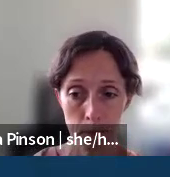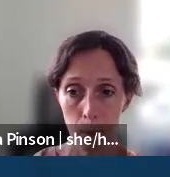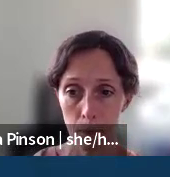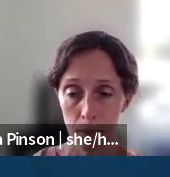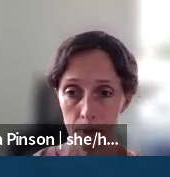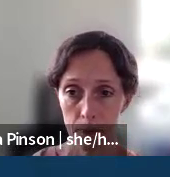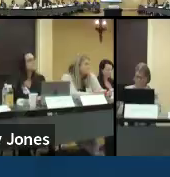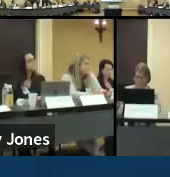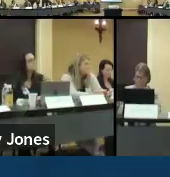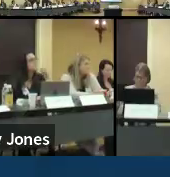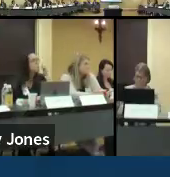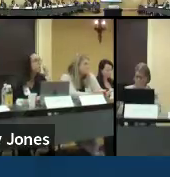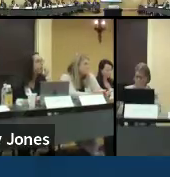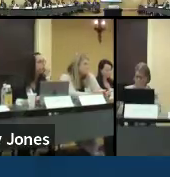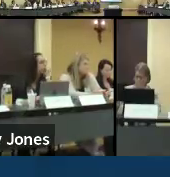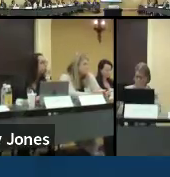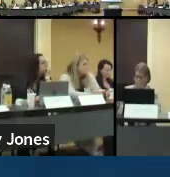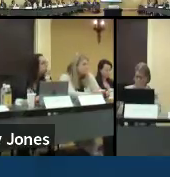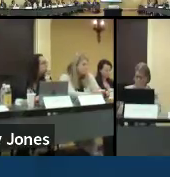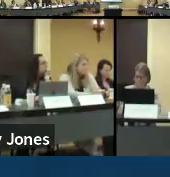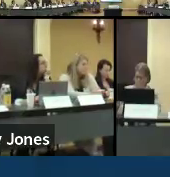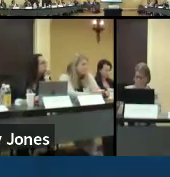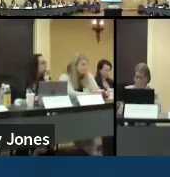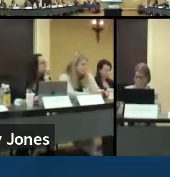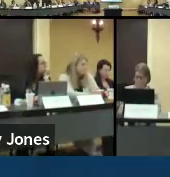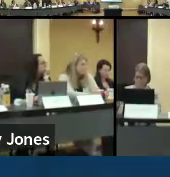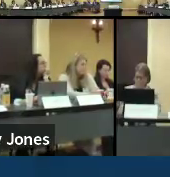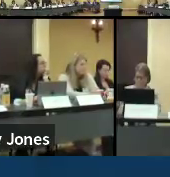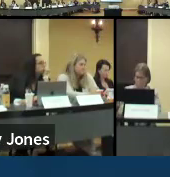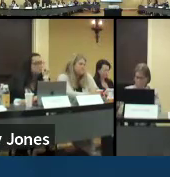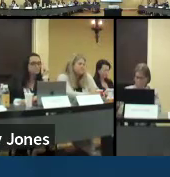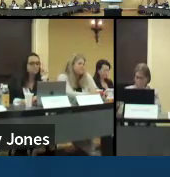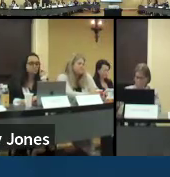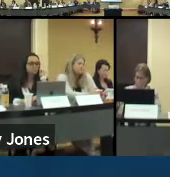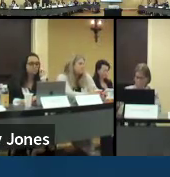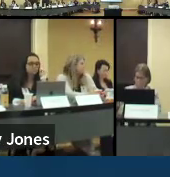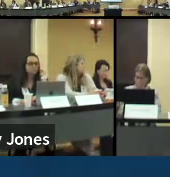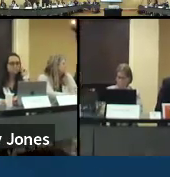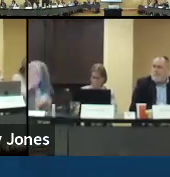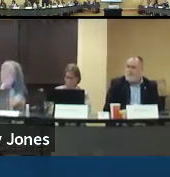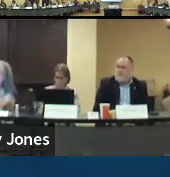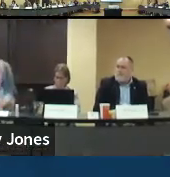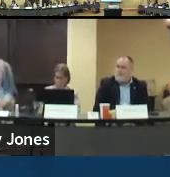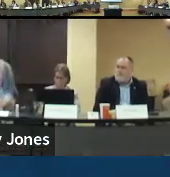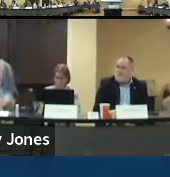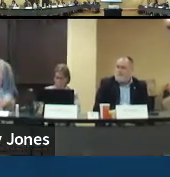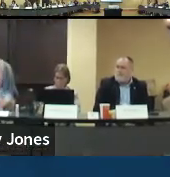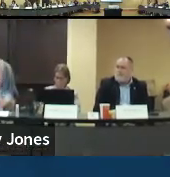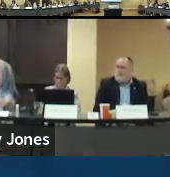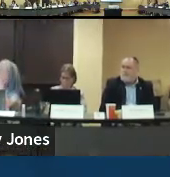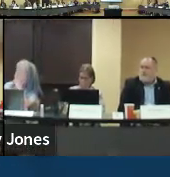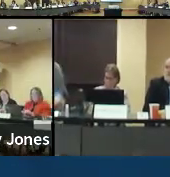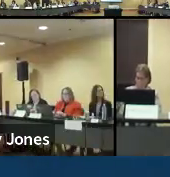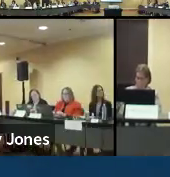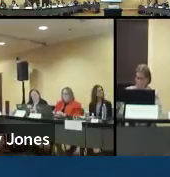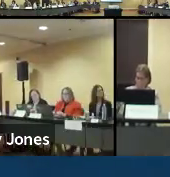review. And one more request, I apologize, but I have dates just colliding in my head. Can you remind us of when our